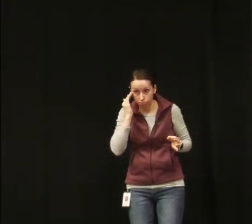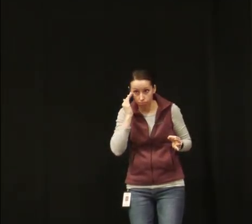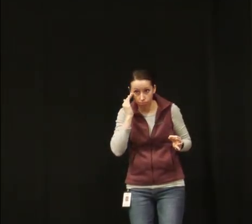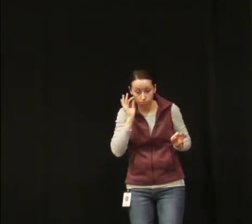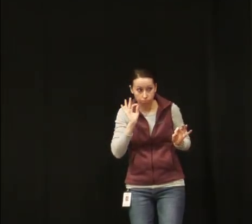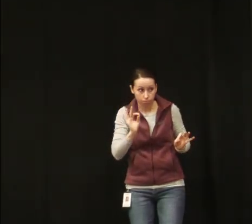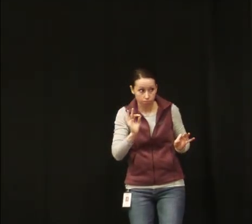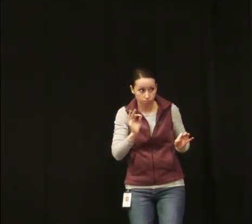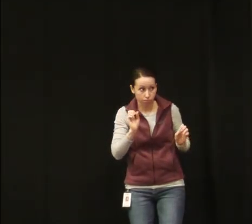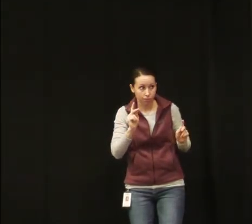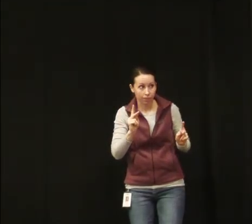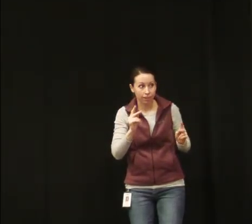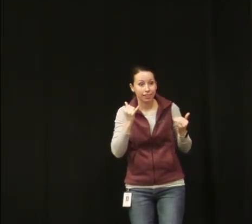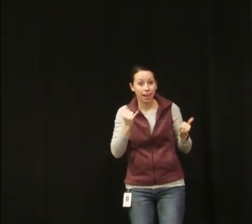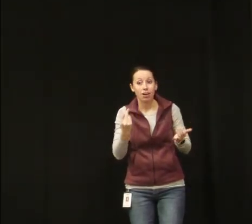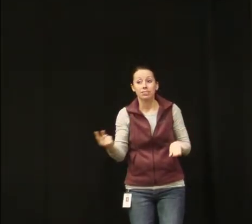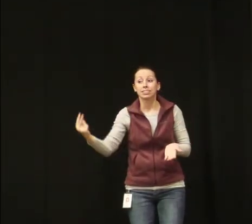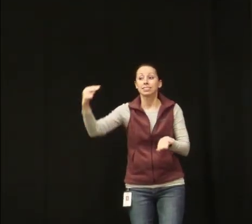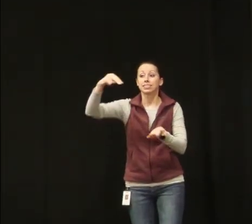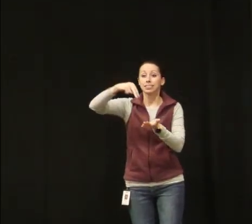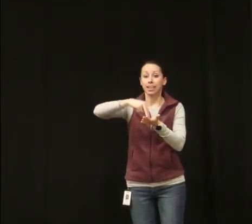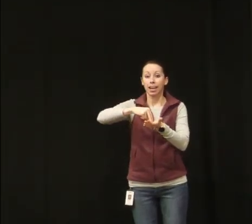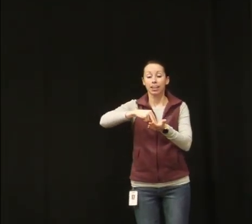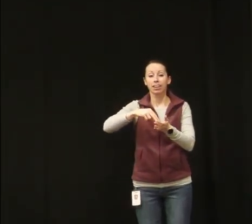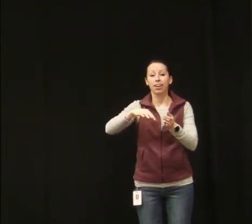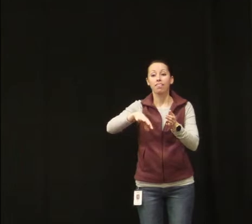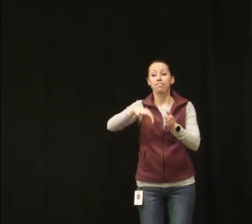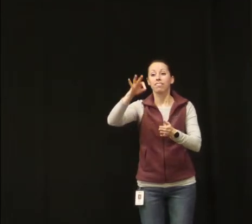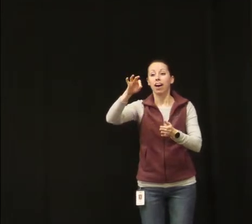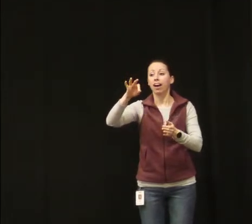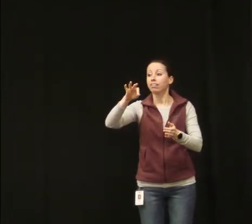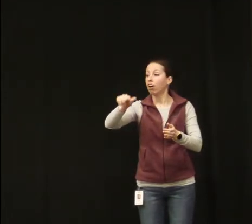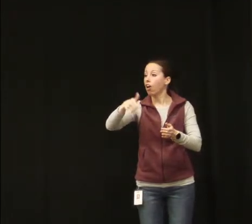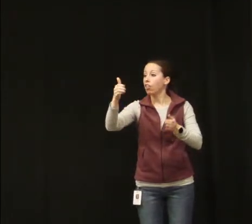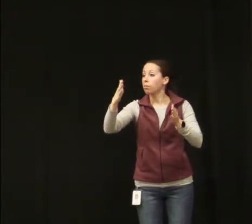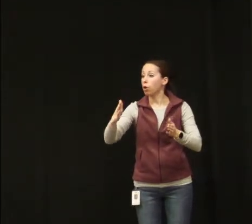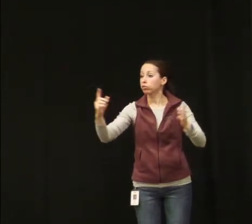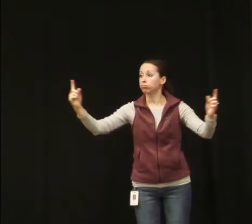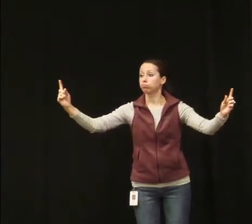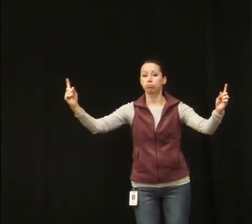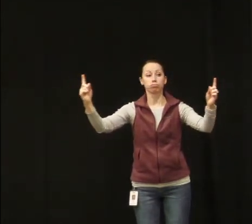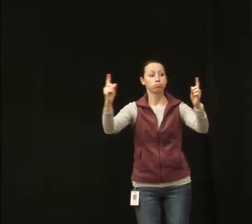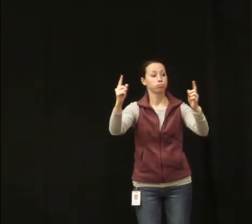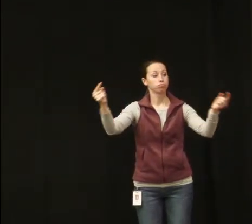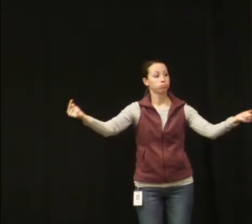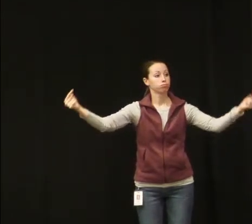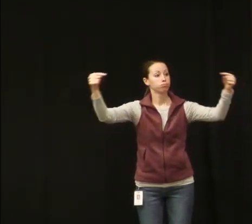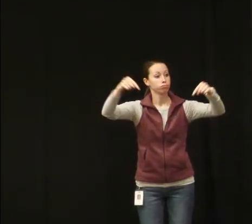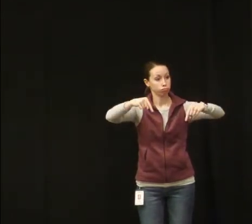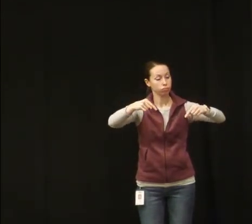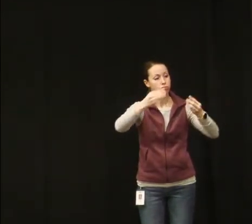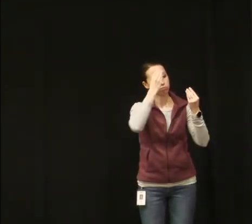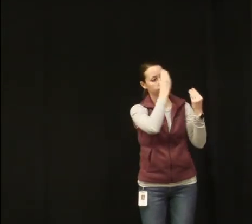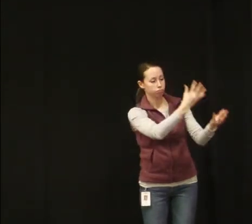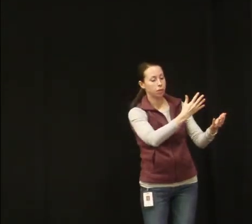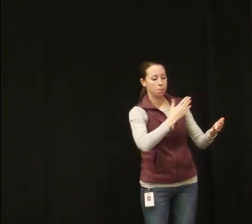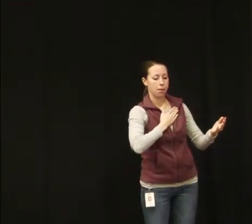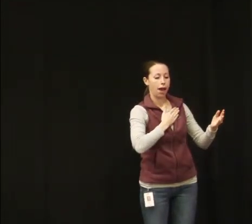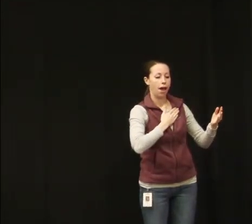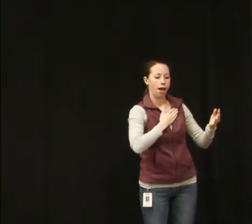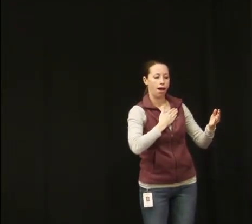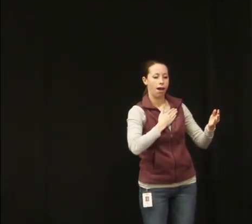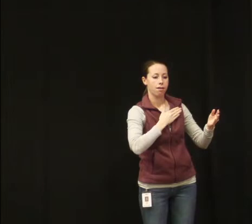Okay, then I want you to stand up, find somebody across the room, and share your intention, what you're going to do with this information from